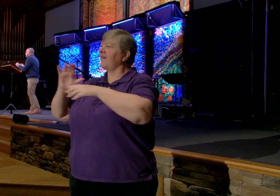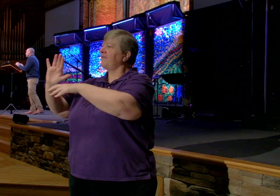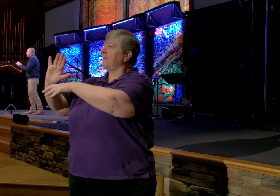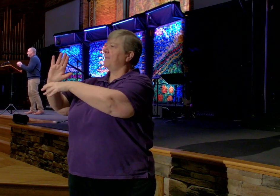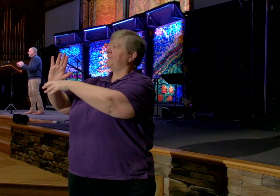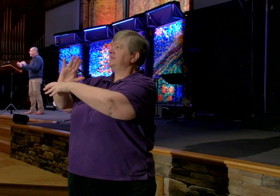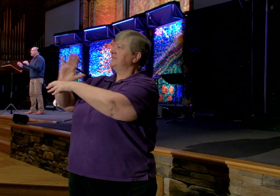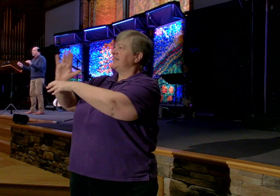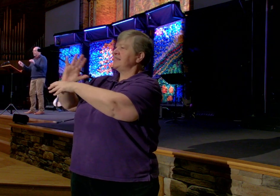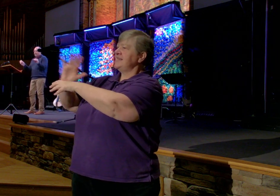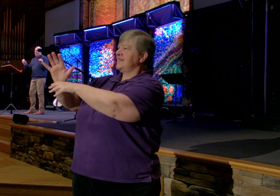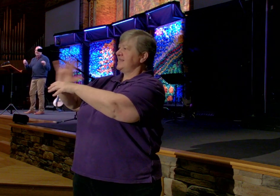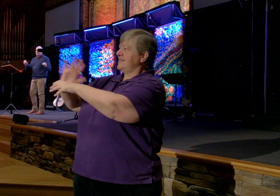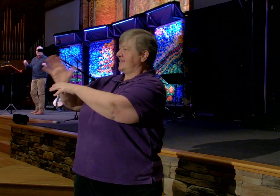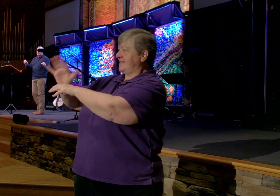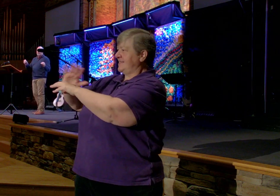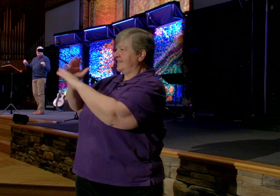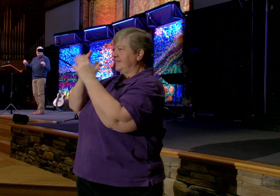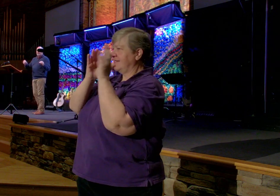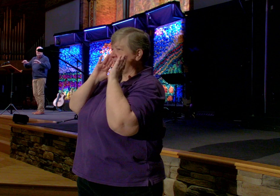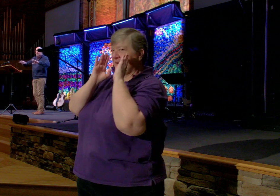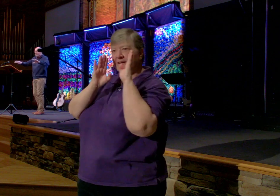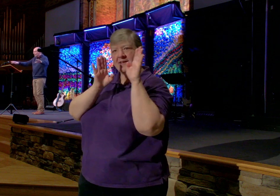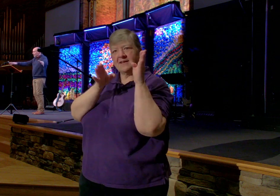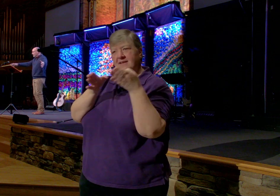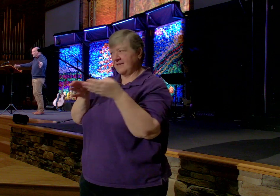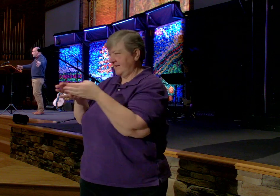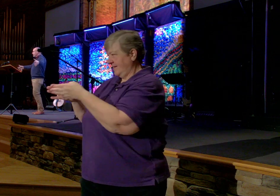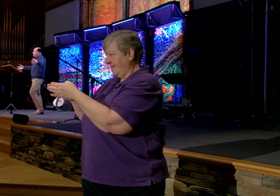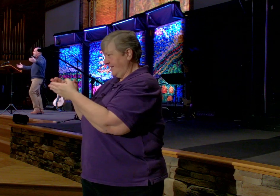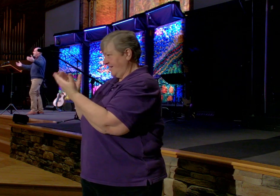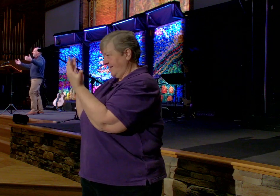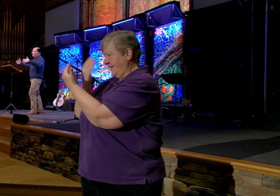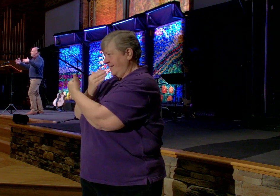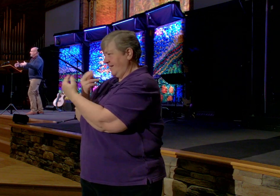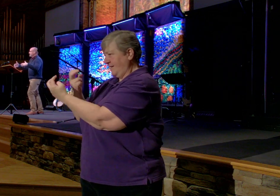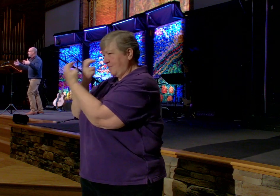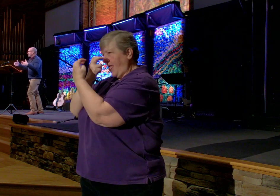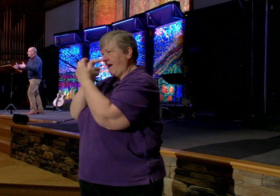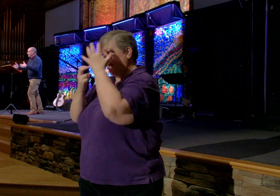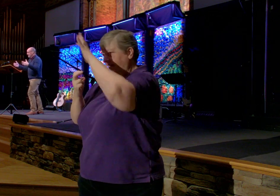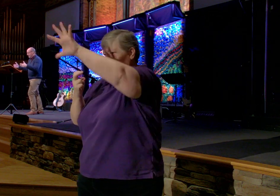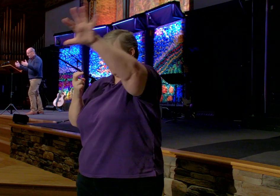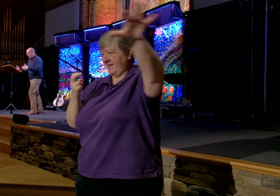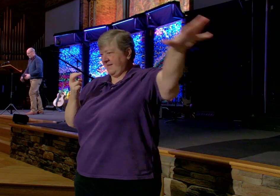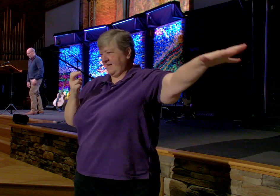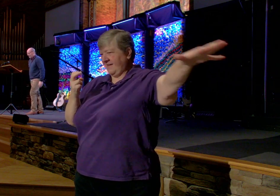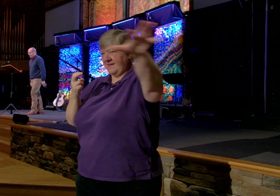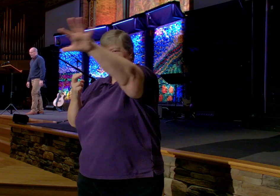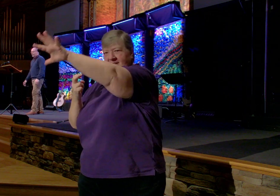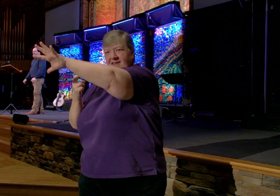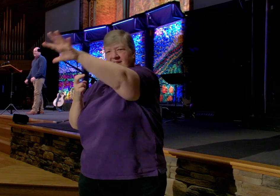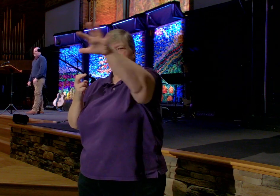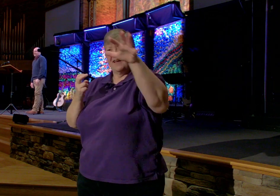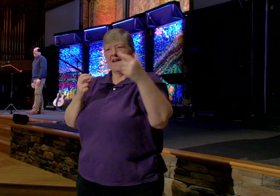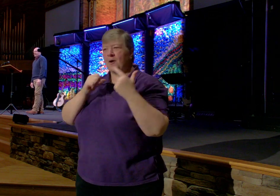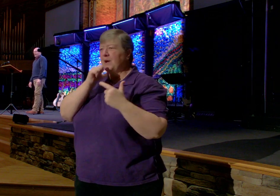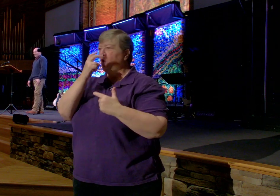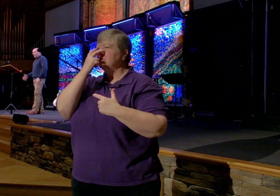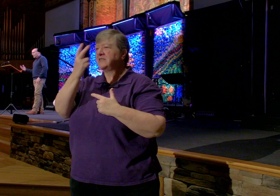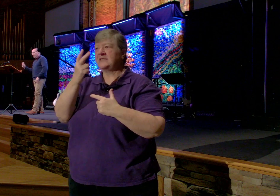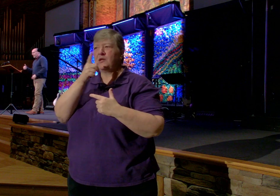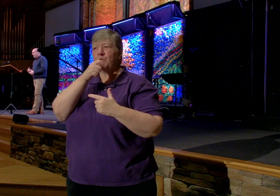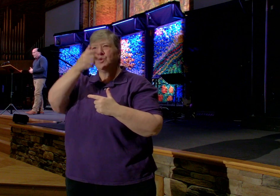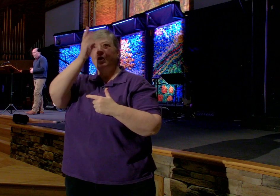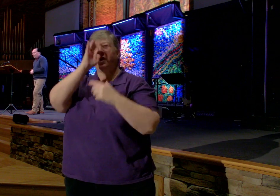life lead us to intentional blindness. And we don't notice the people that God places right in our lives for a